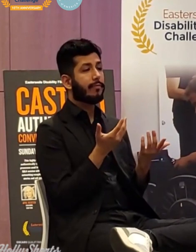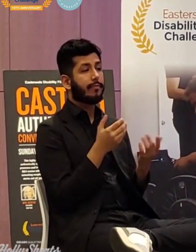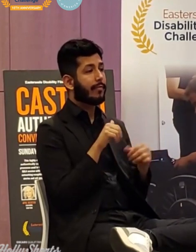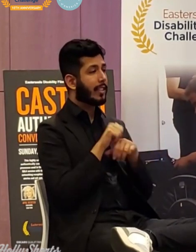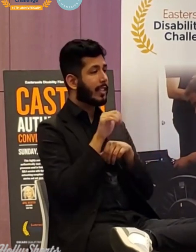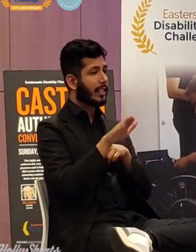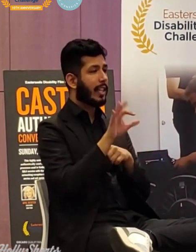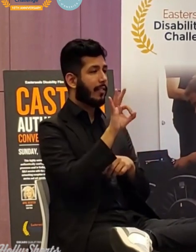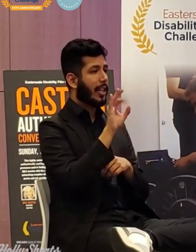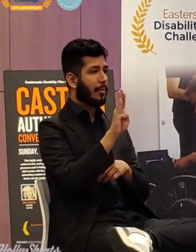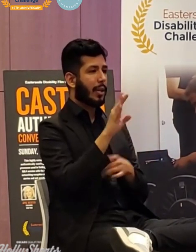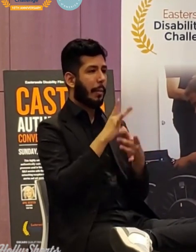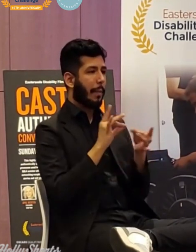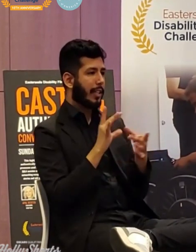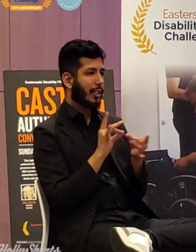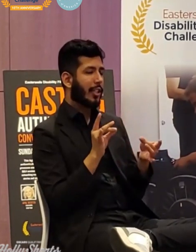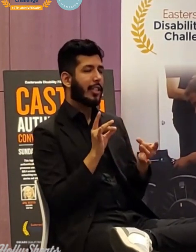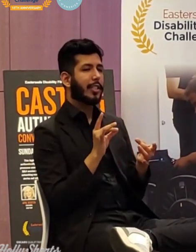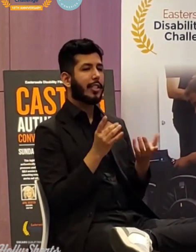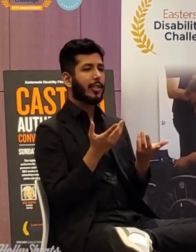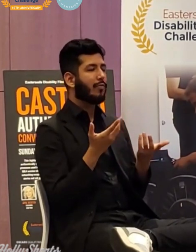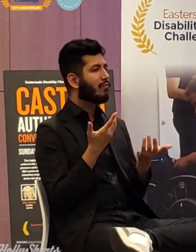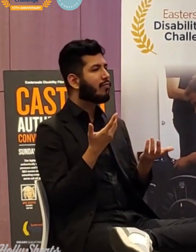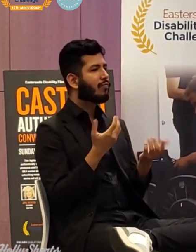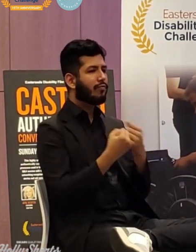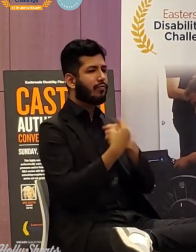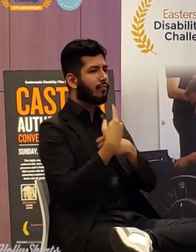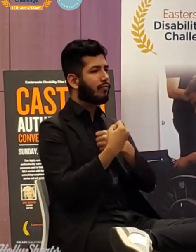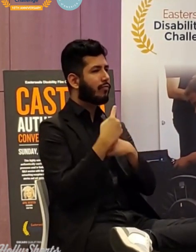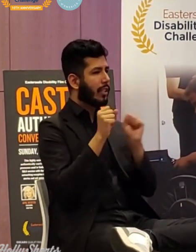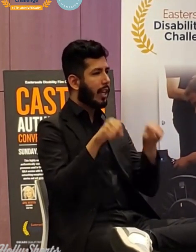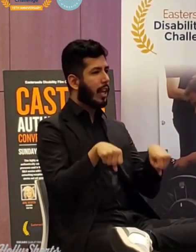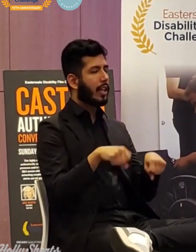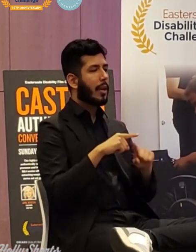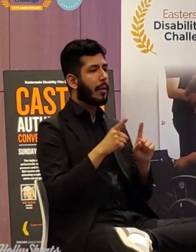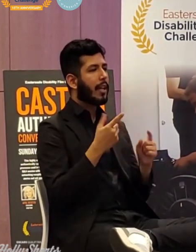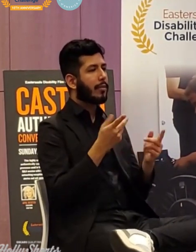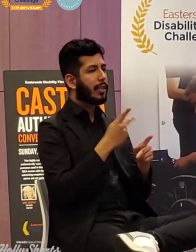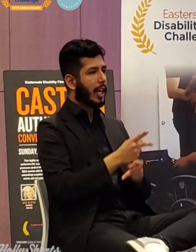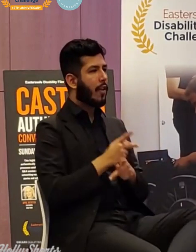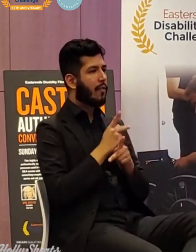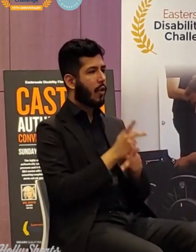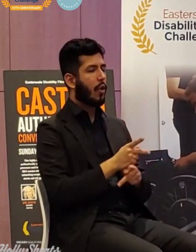Facebook message or something. I just would be careful and be discerning